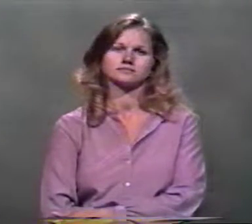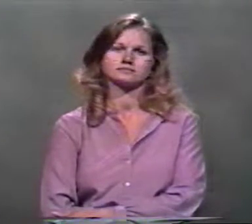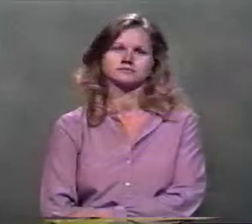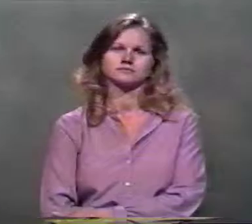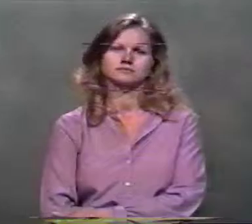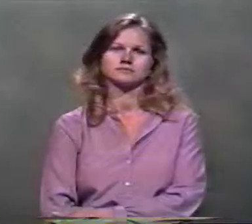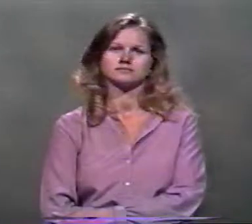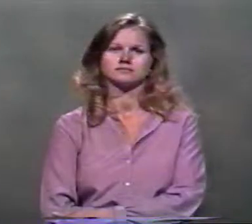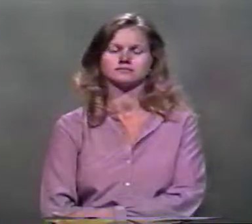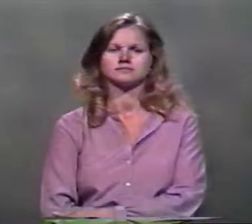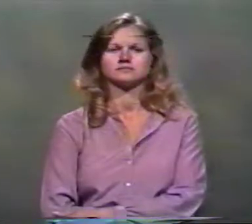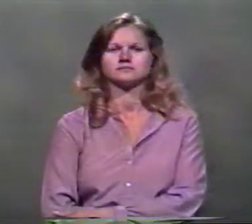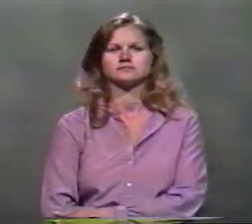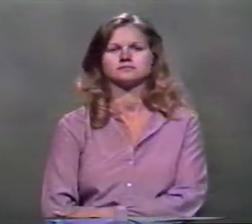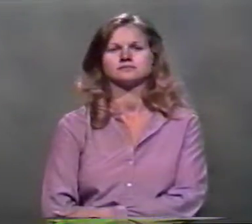5 advertisements.